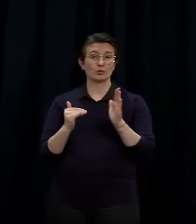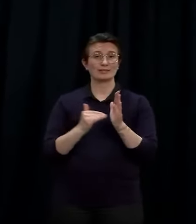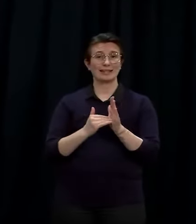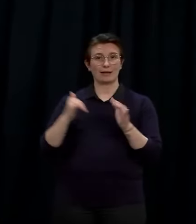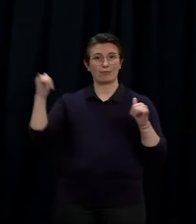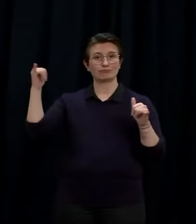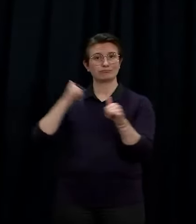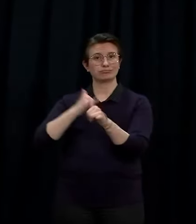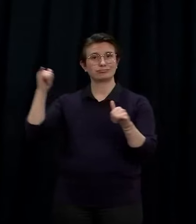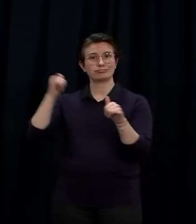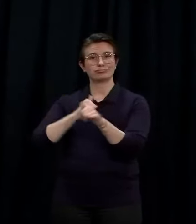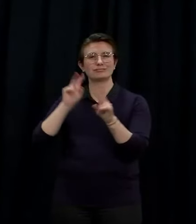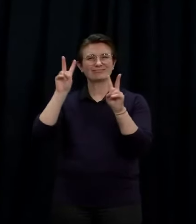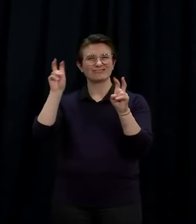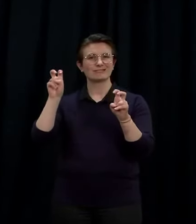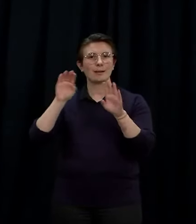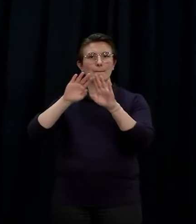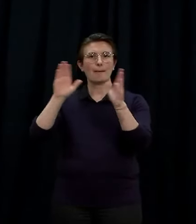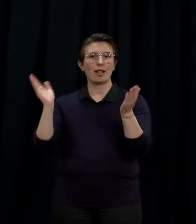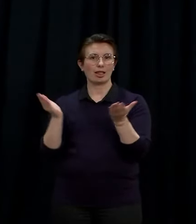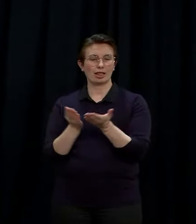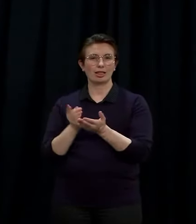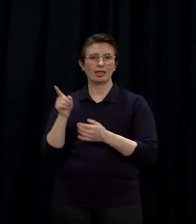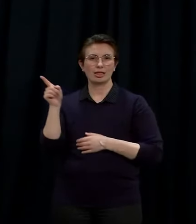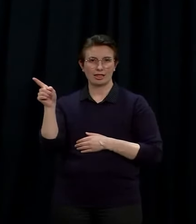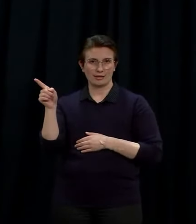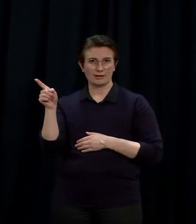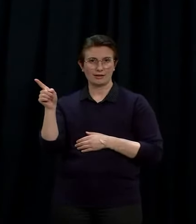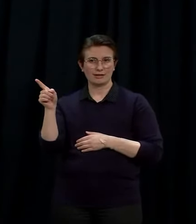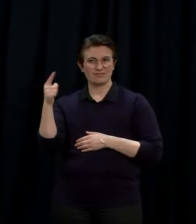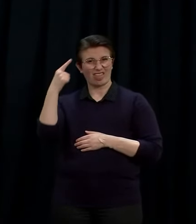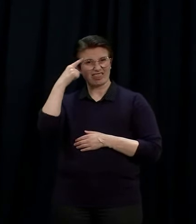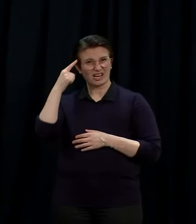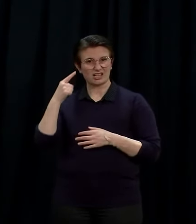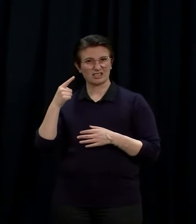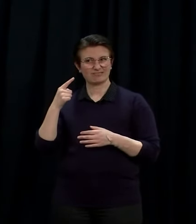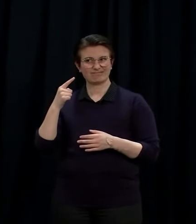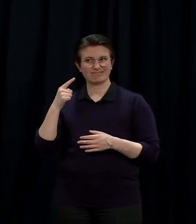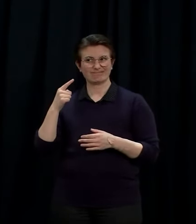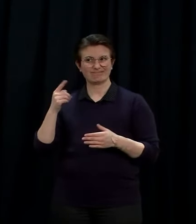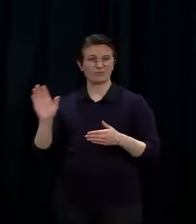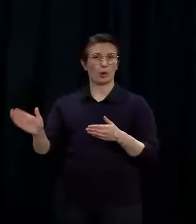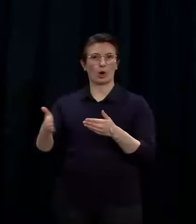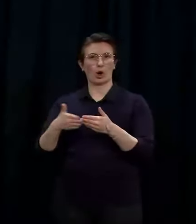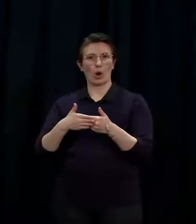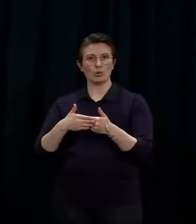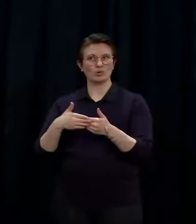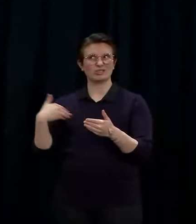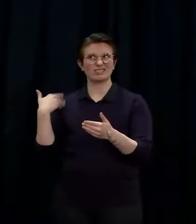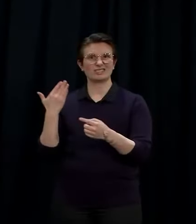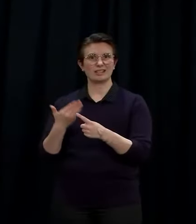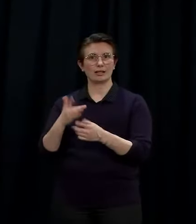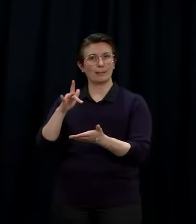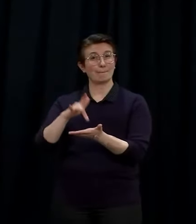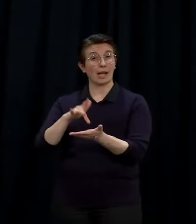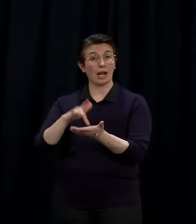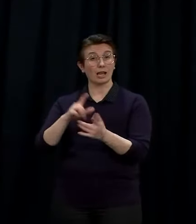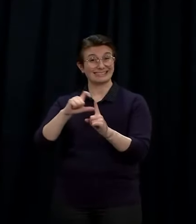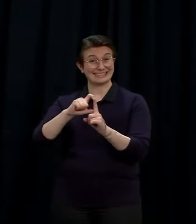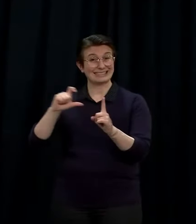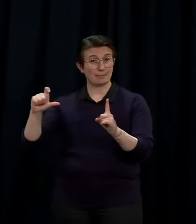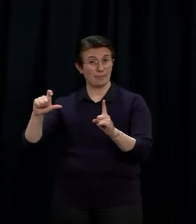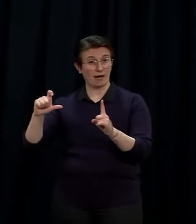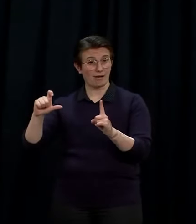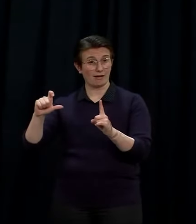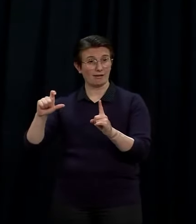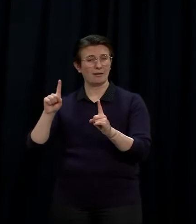pause. Qantas says it doesn't expect to be able to fly until mid-December. Air New Zealand says it might be back by November, but not under the bubble arrangement.